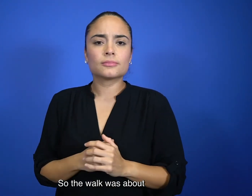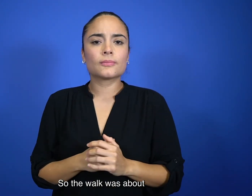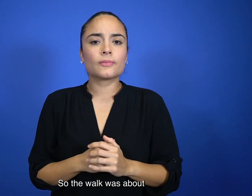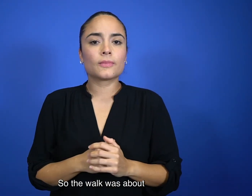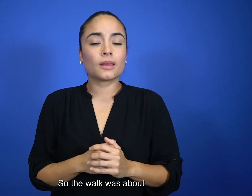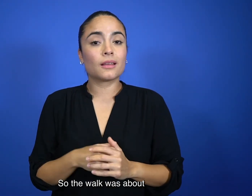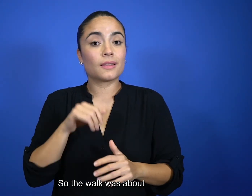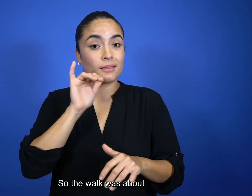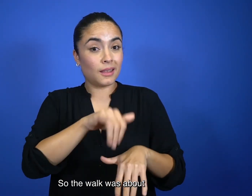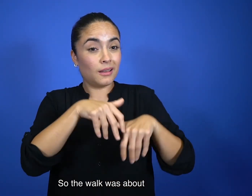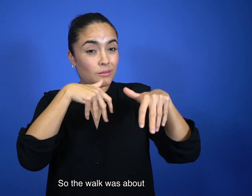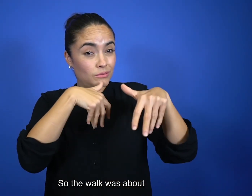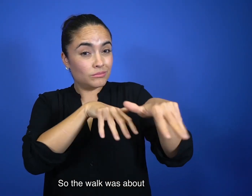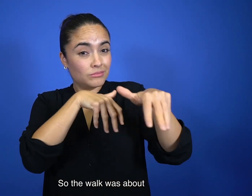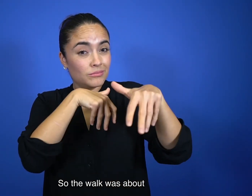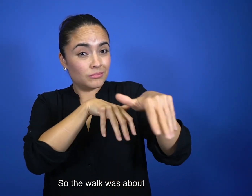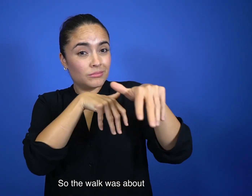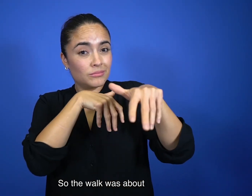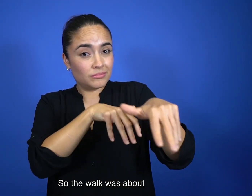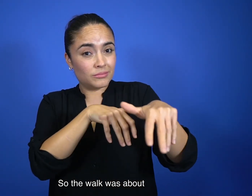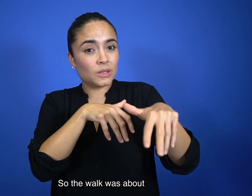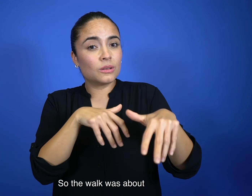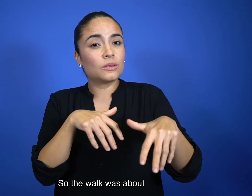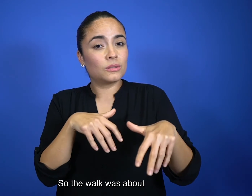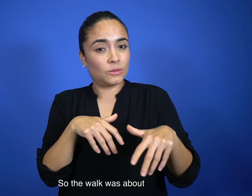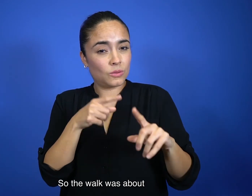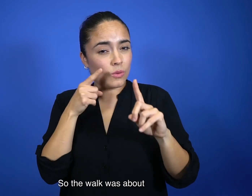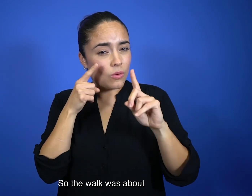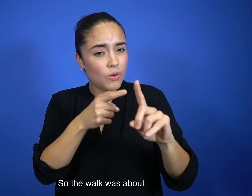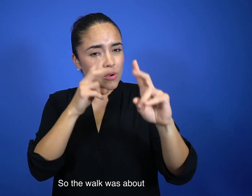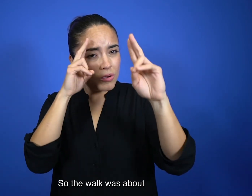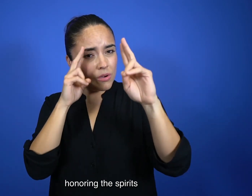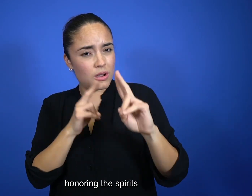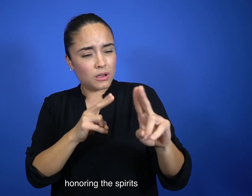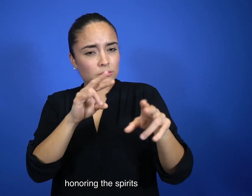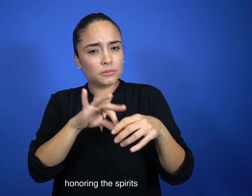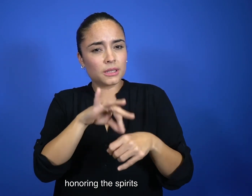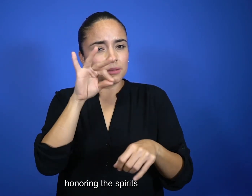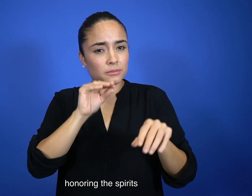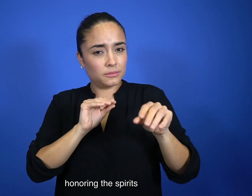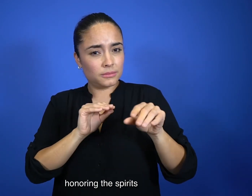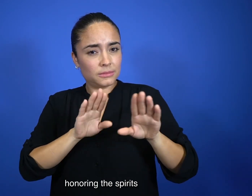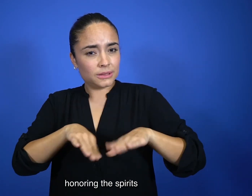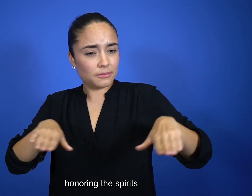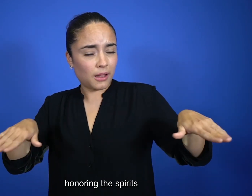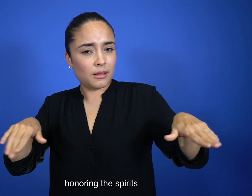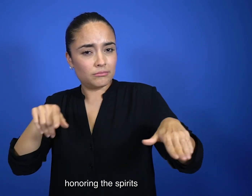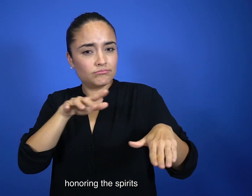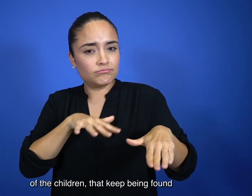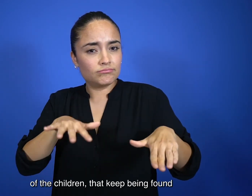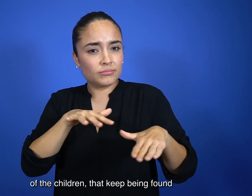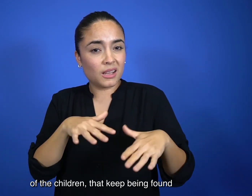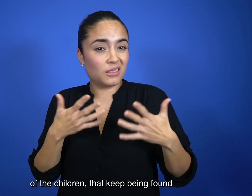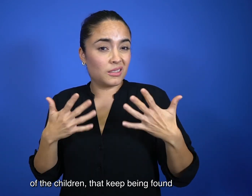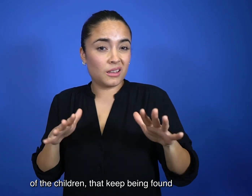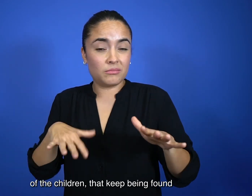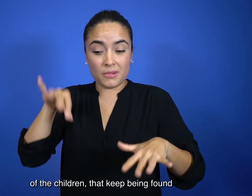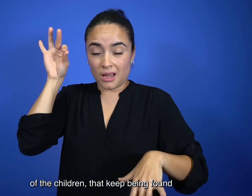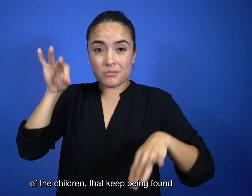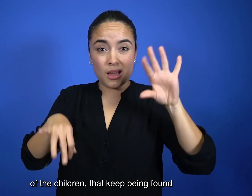the walk was about honoring the spirits of the children